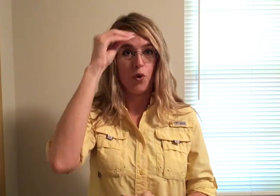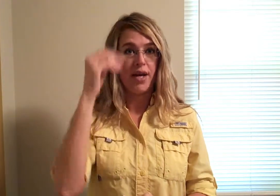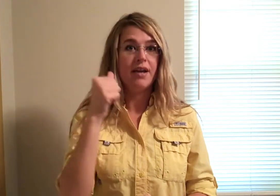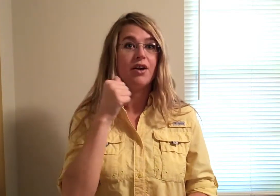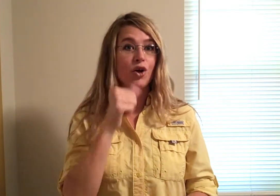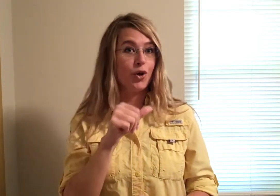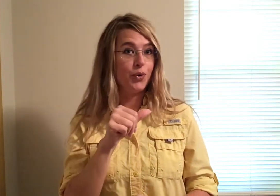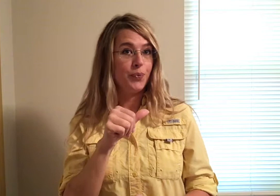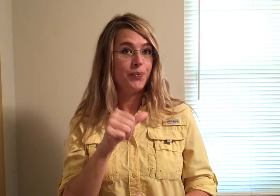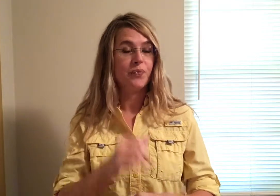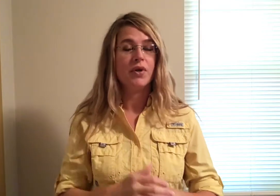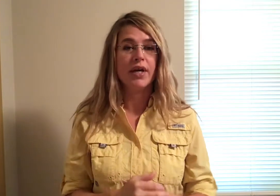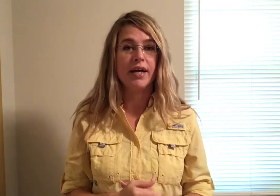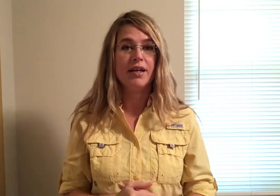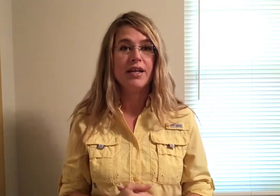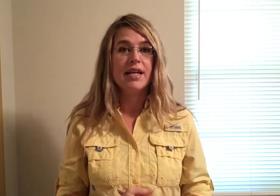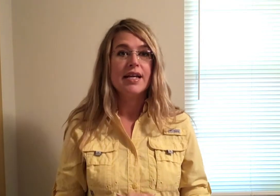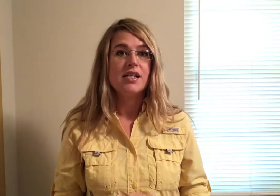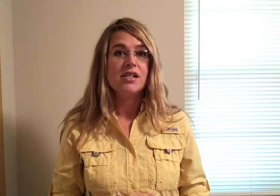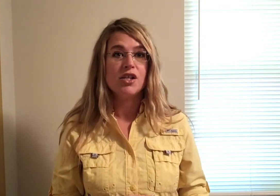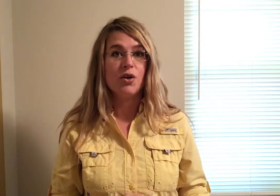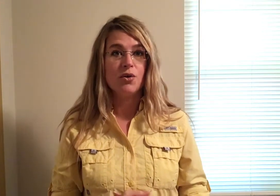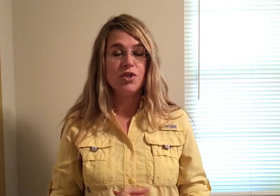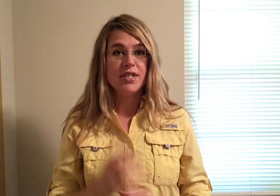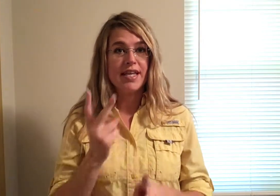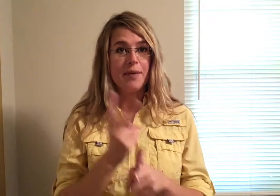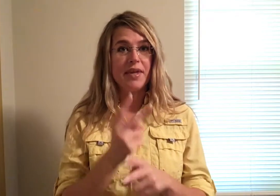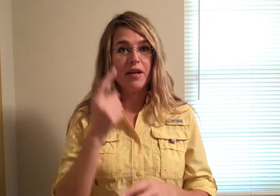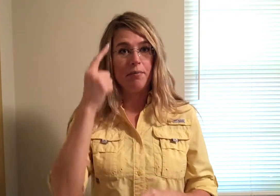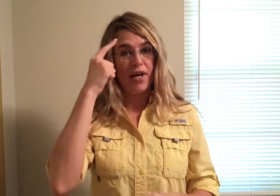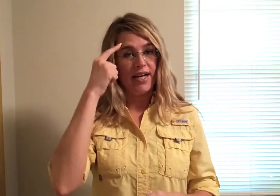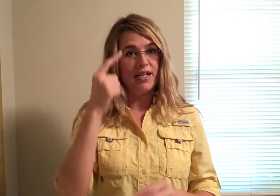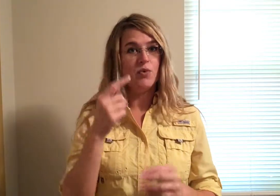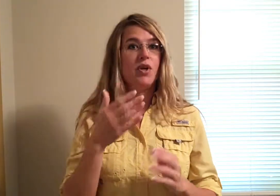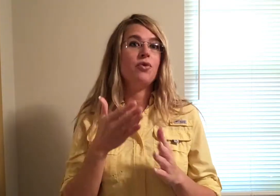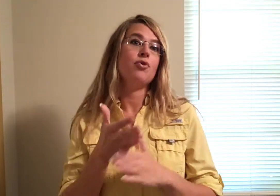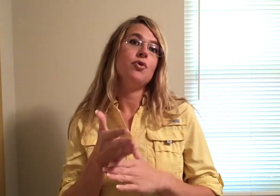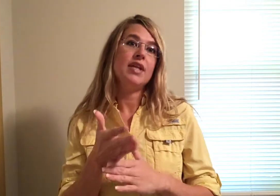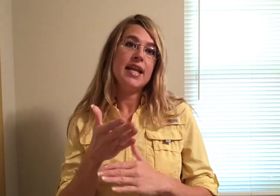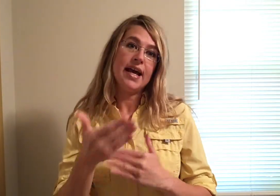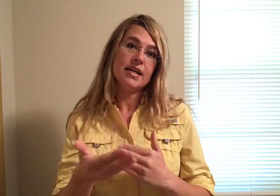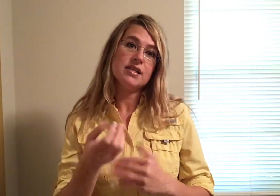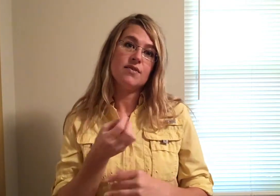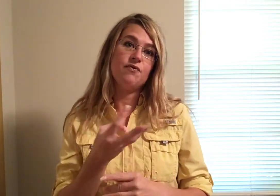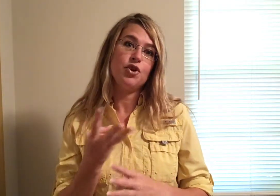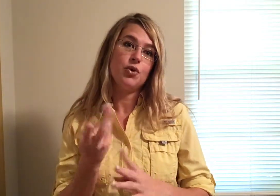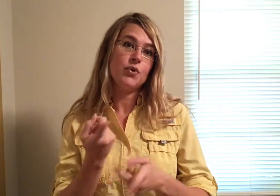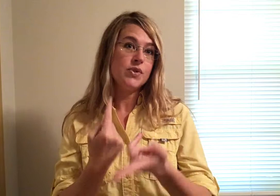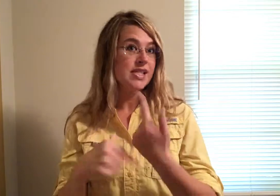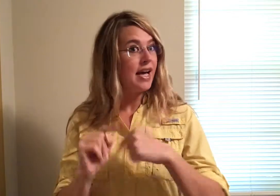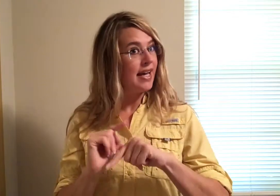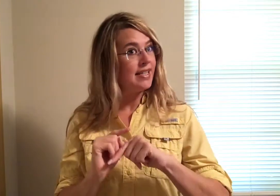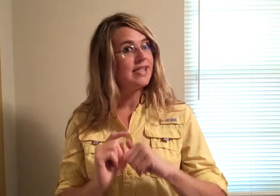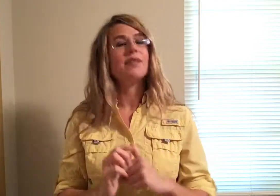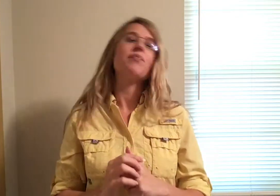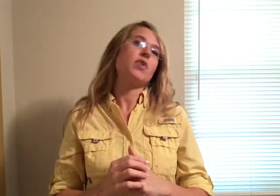Boy, girl. Okay, so just keep that in mind as we go through the next few signs. All